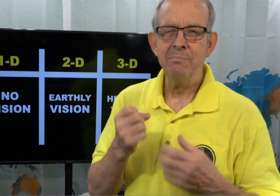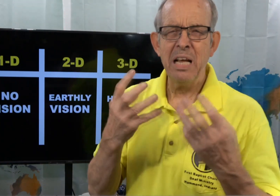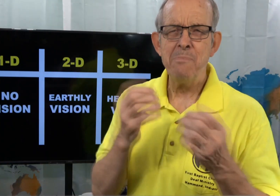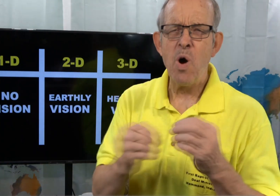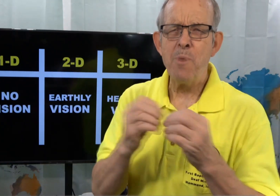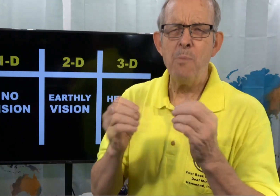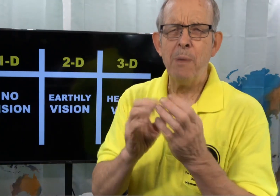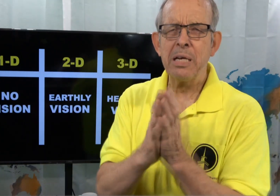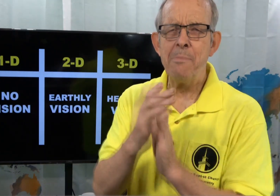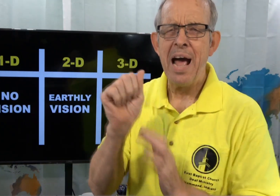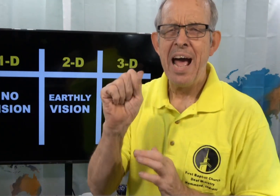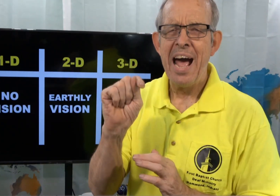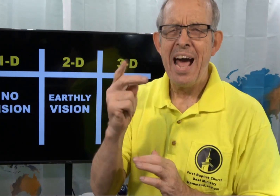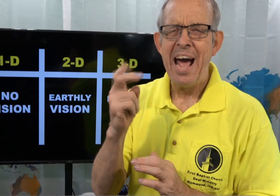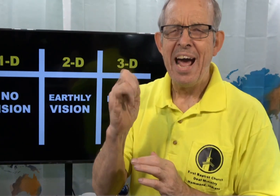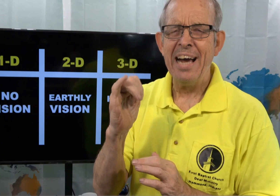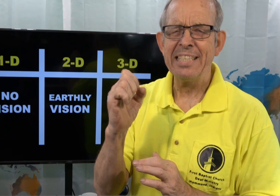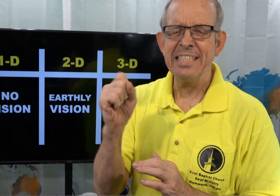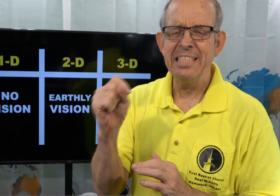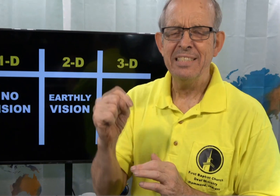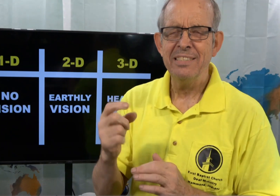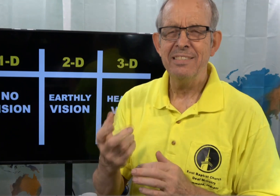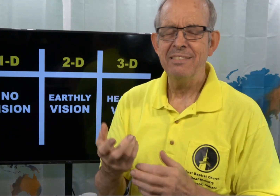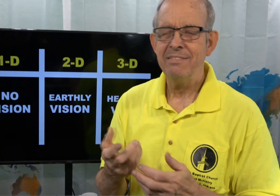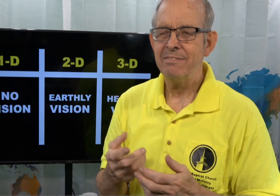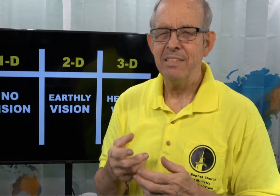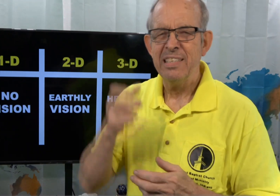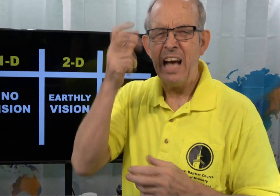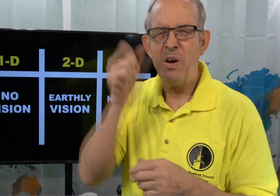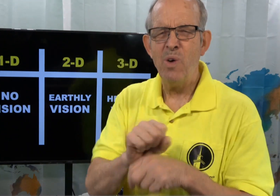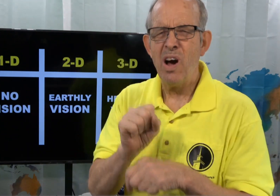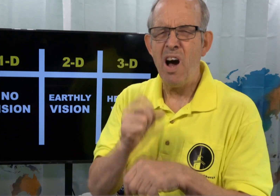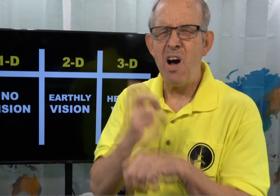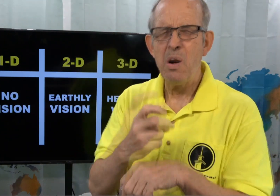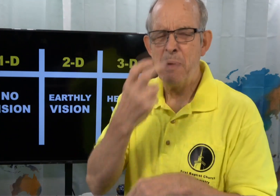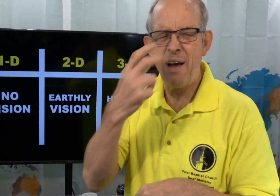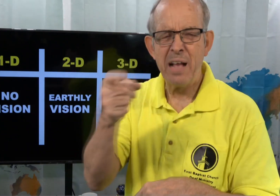Many more and more become atheists. They have a word of bad time.